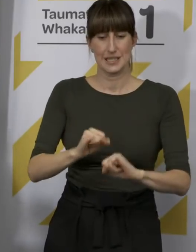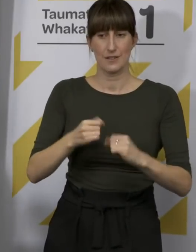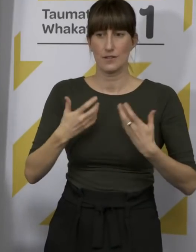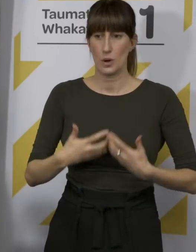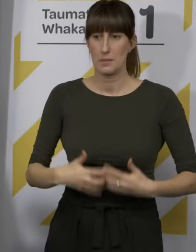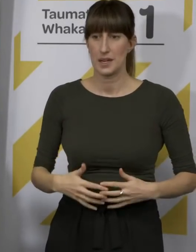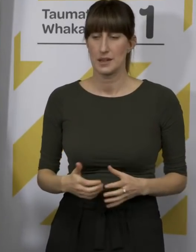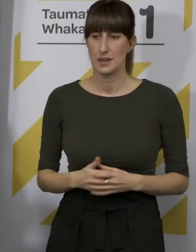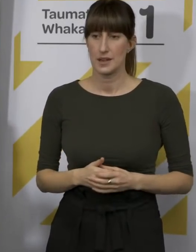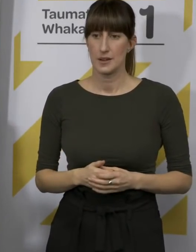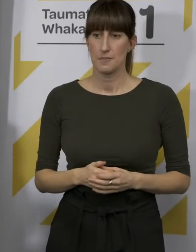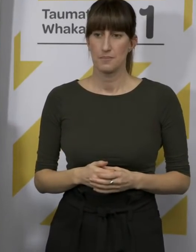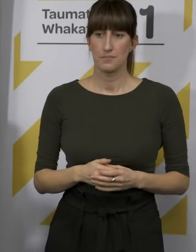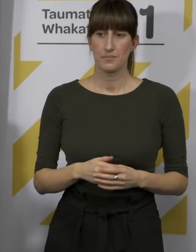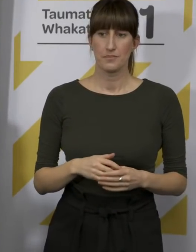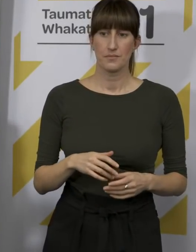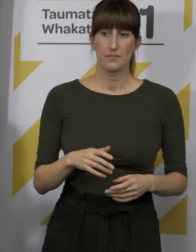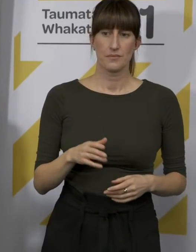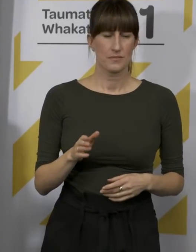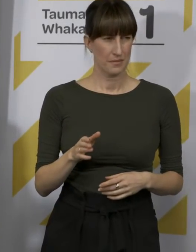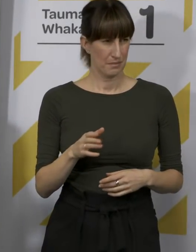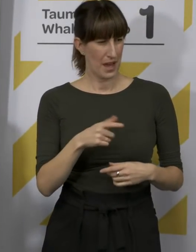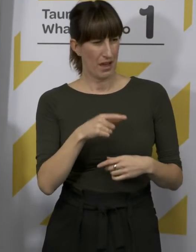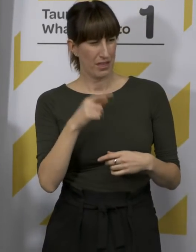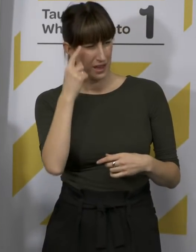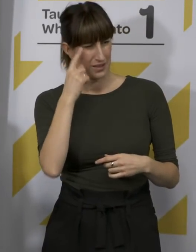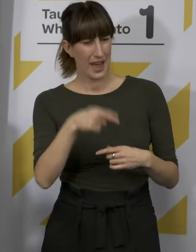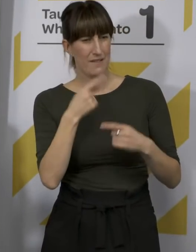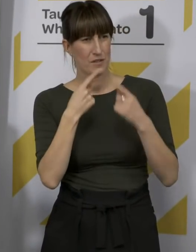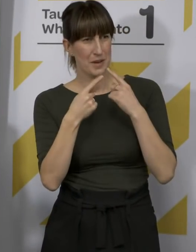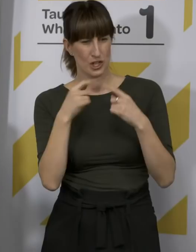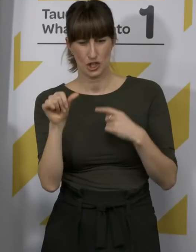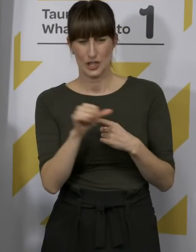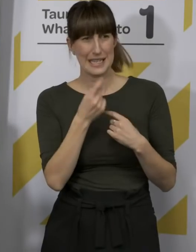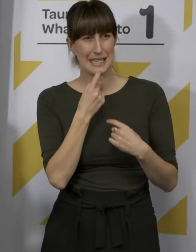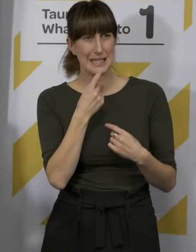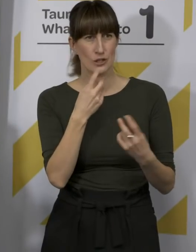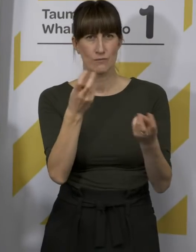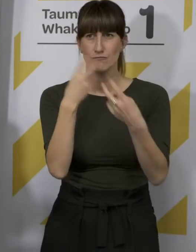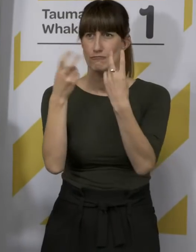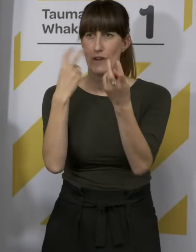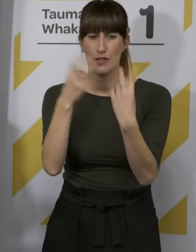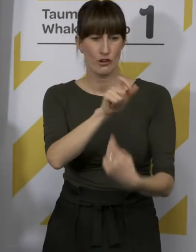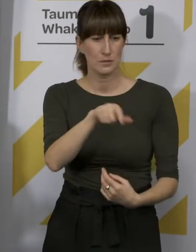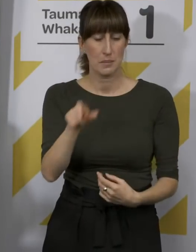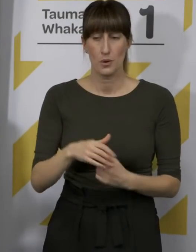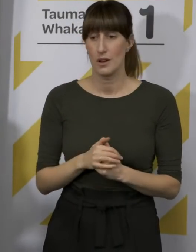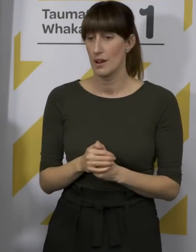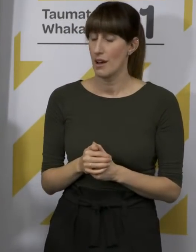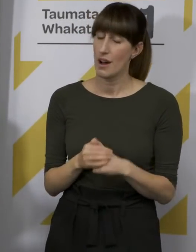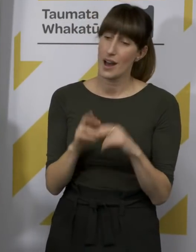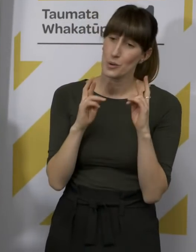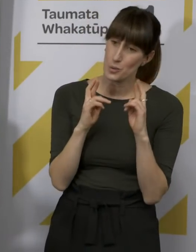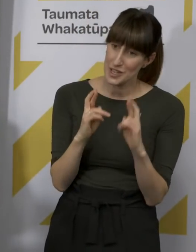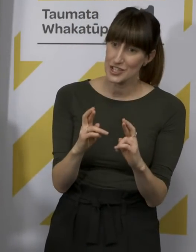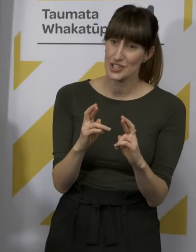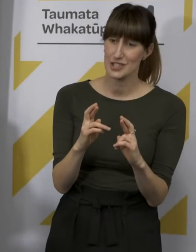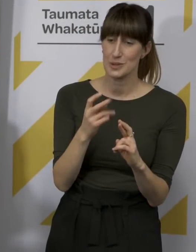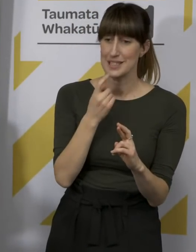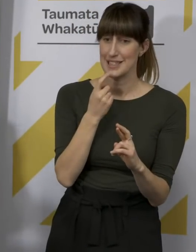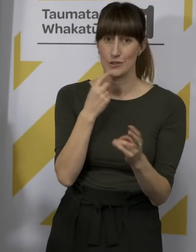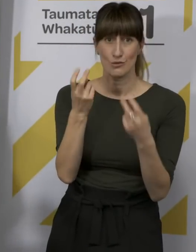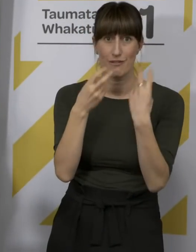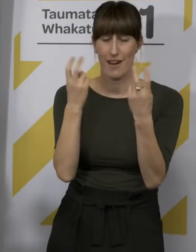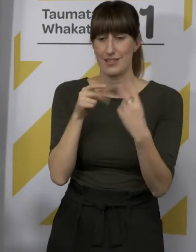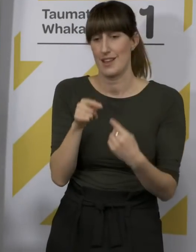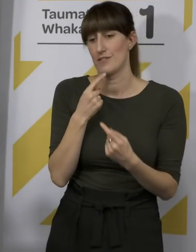that information? Shouldn't that be quite easy to find? Look, I wish it was easier, and this is